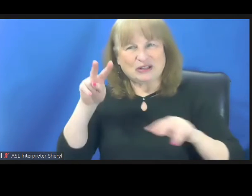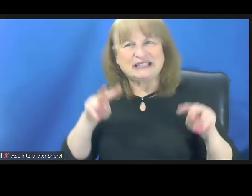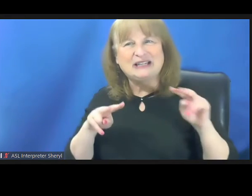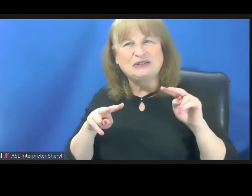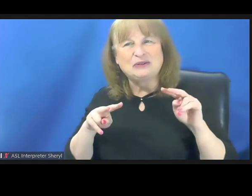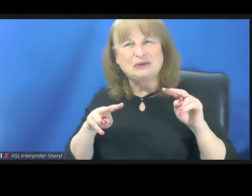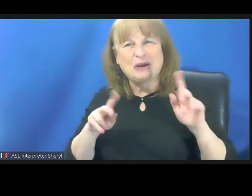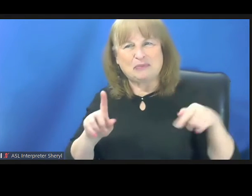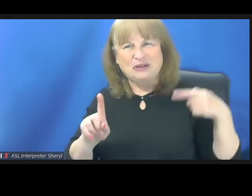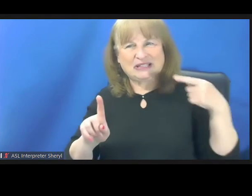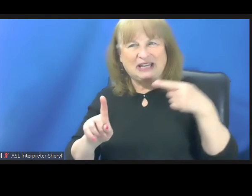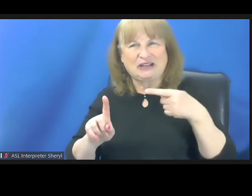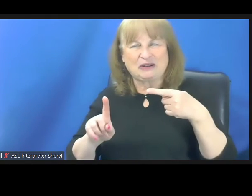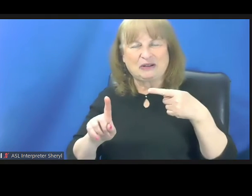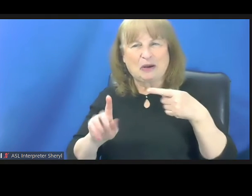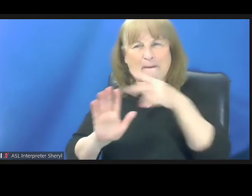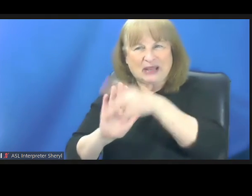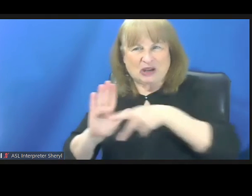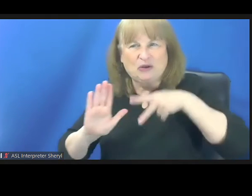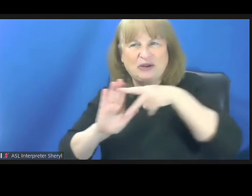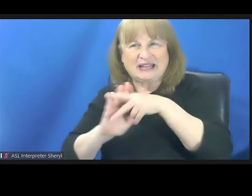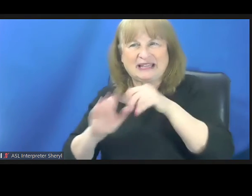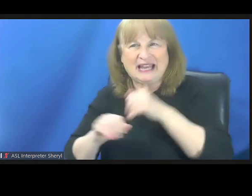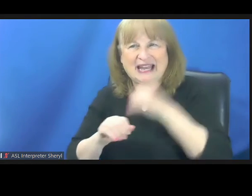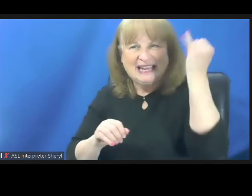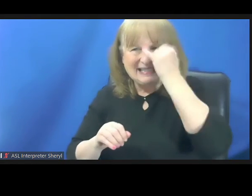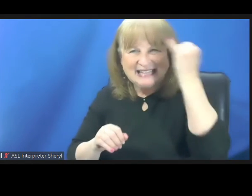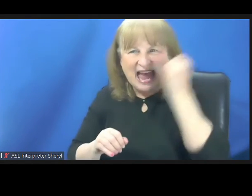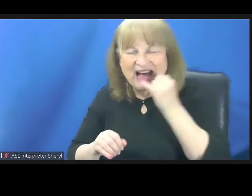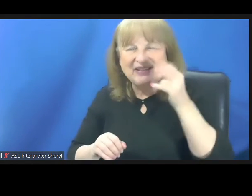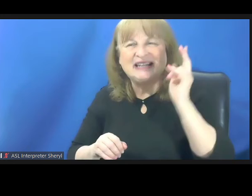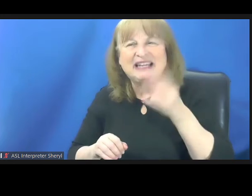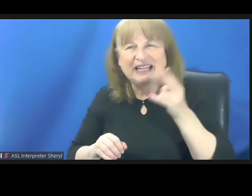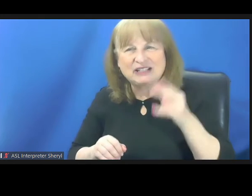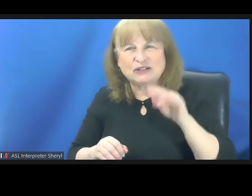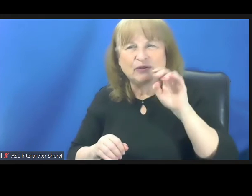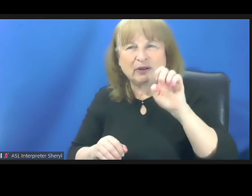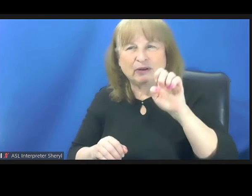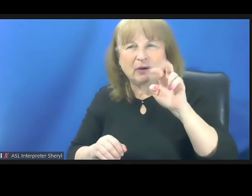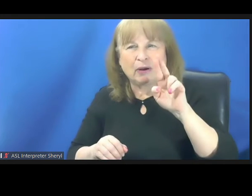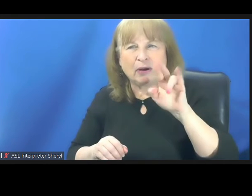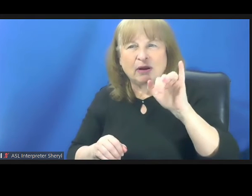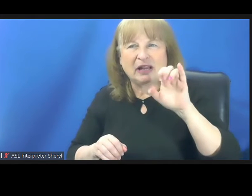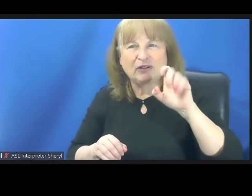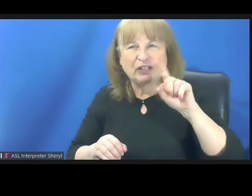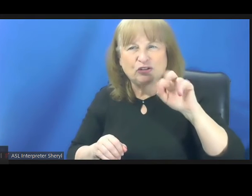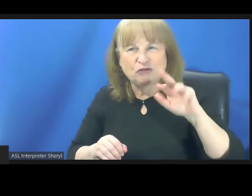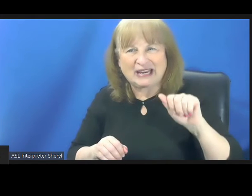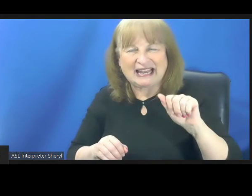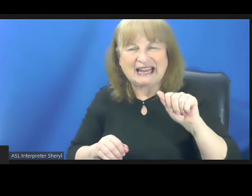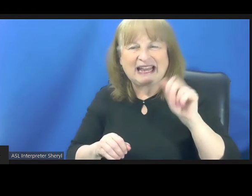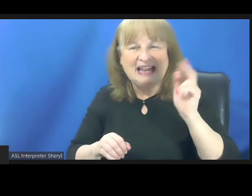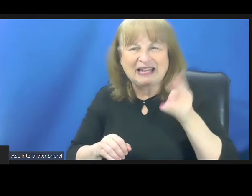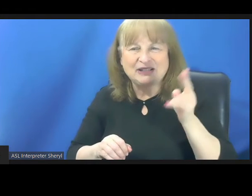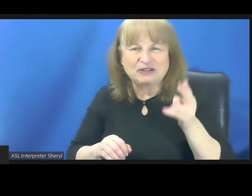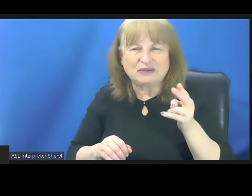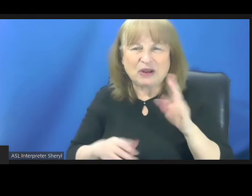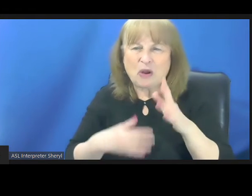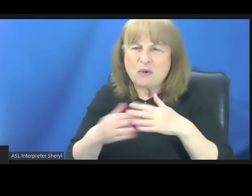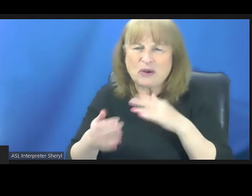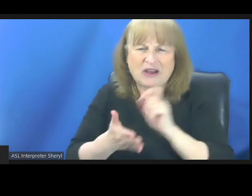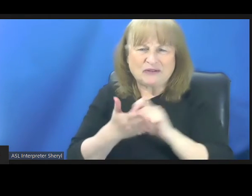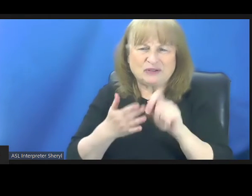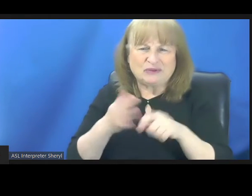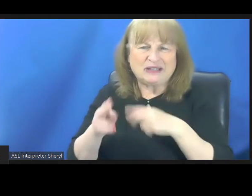a particular period in Italian history or Eritrea. Whatever was written about that period, it's